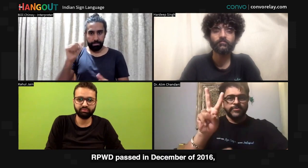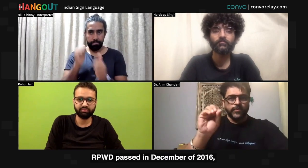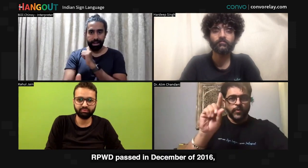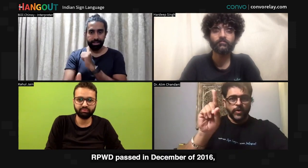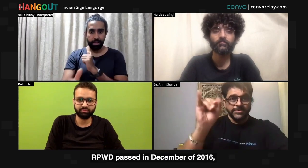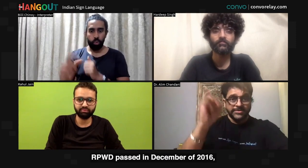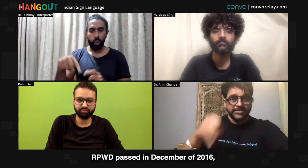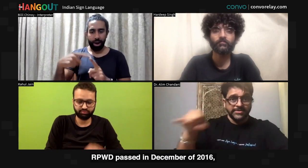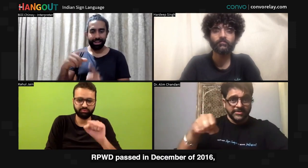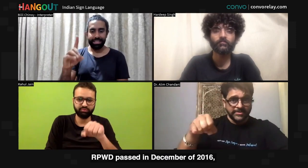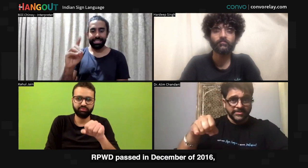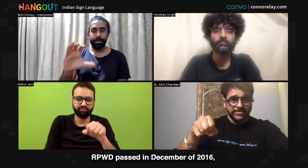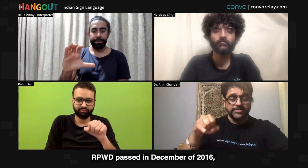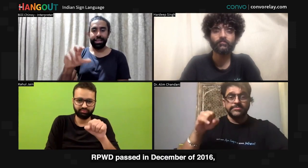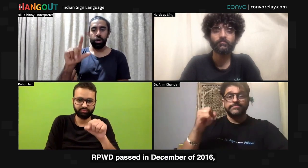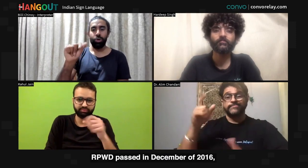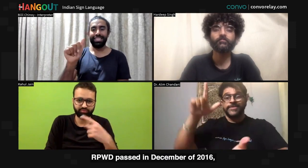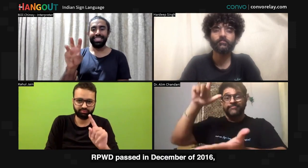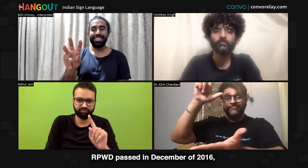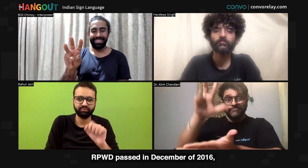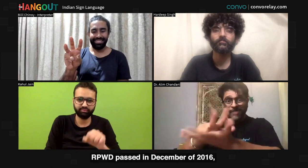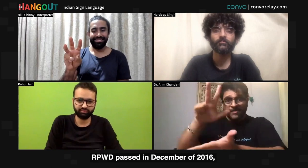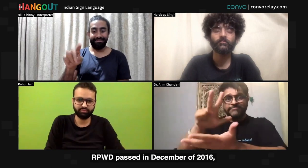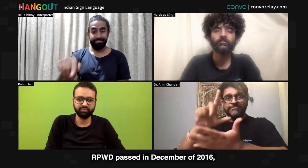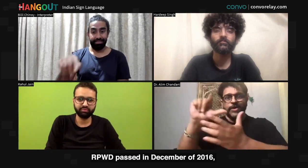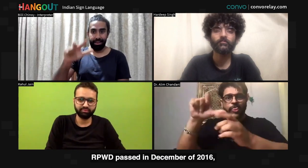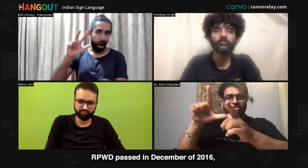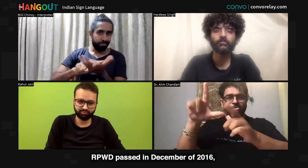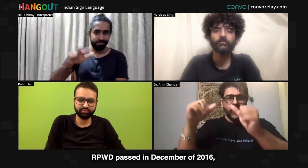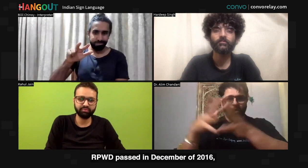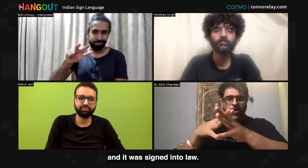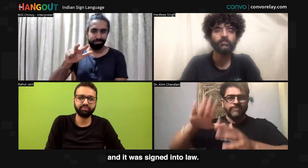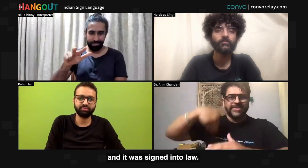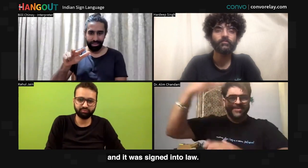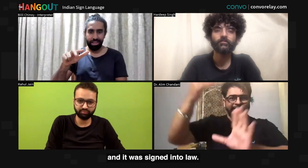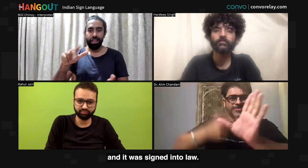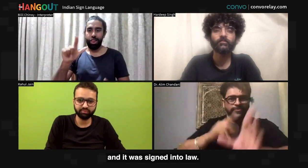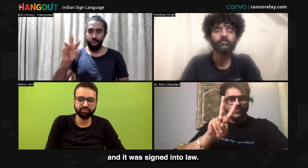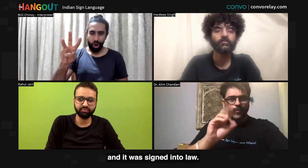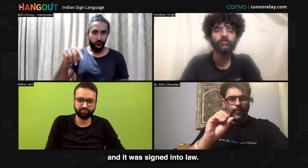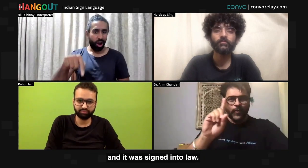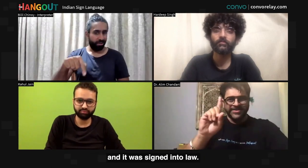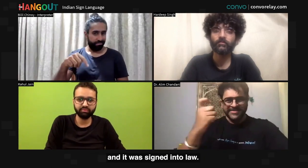RPWD passed, um, in December of 2016 and it was, um, signed into law.